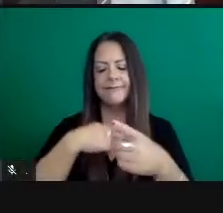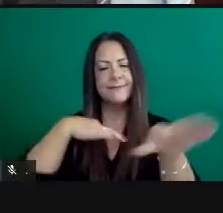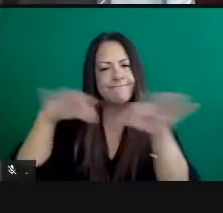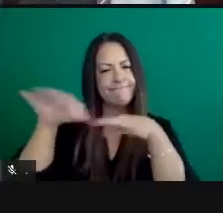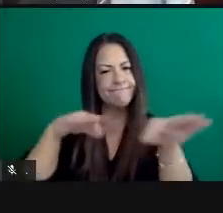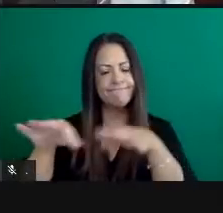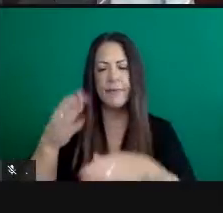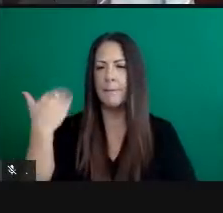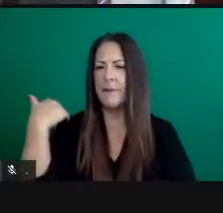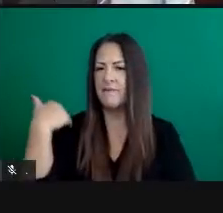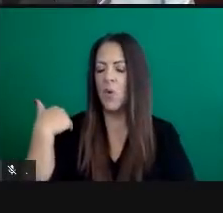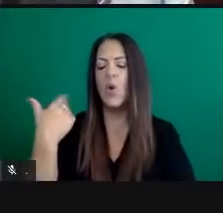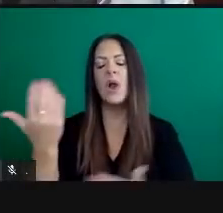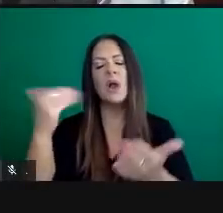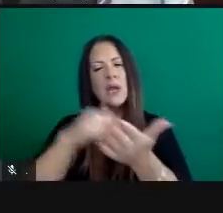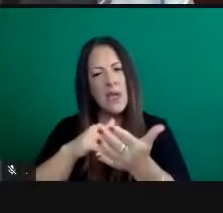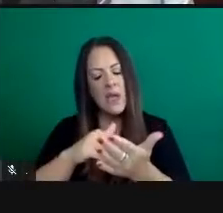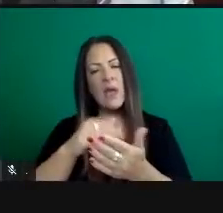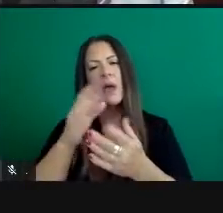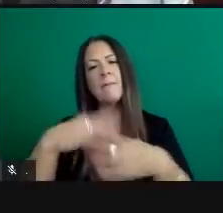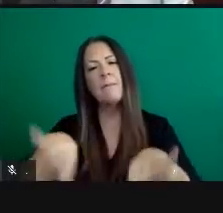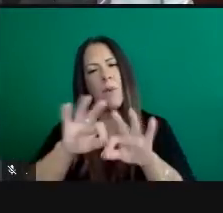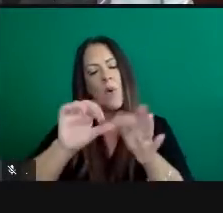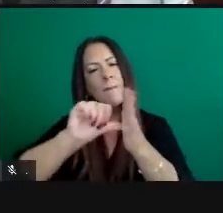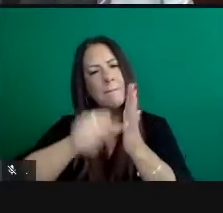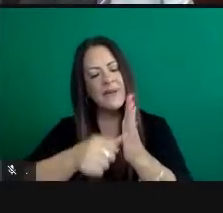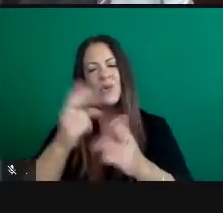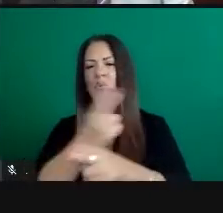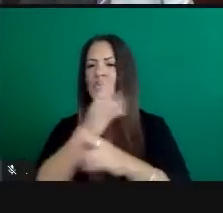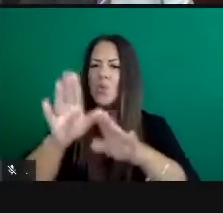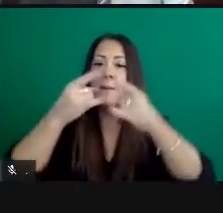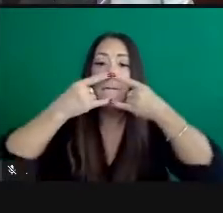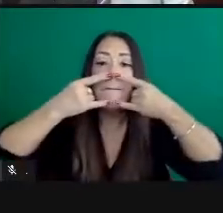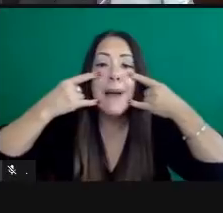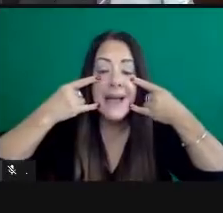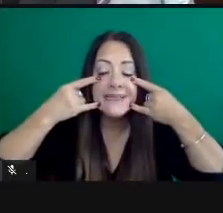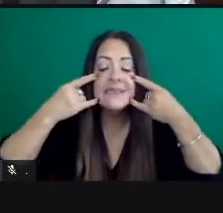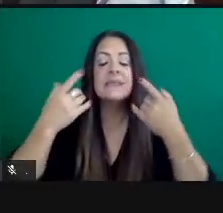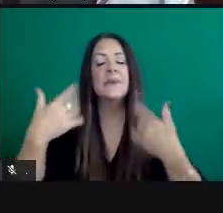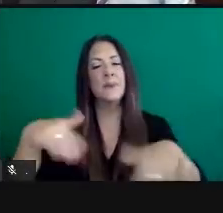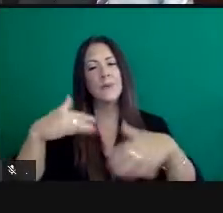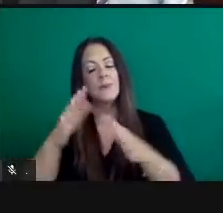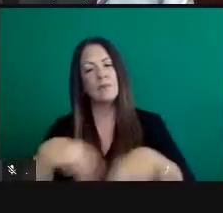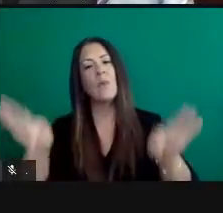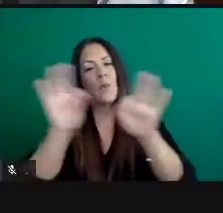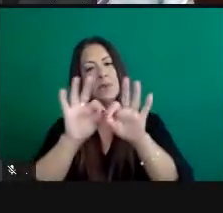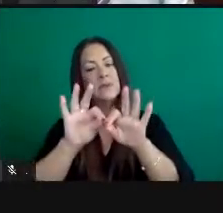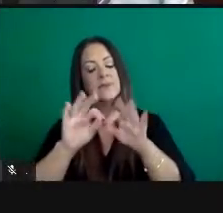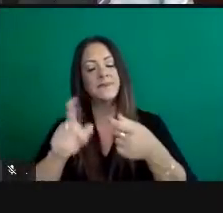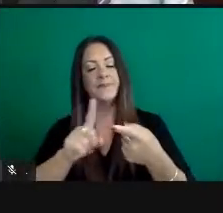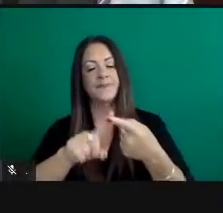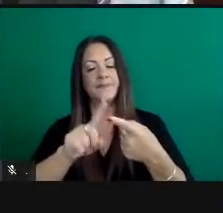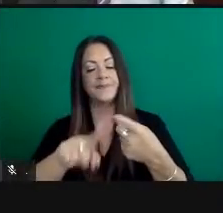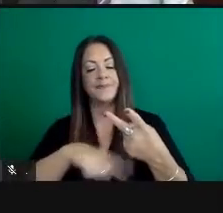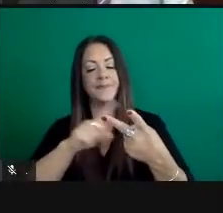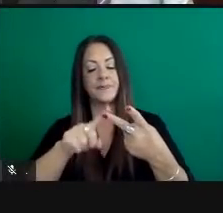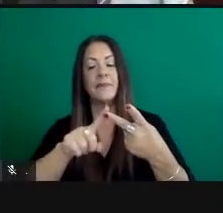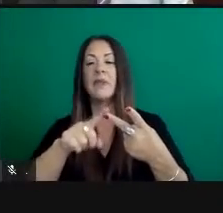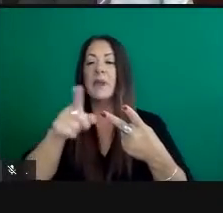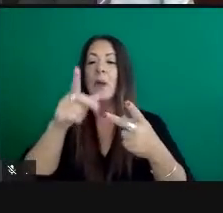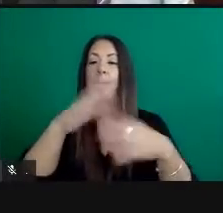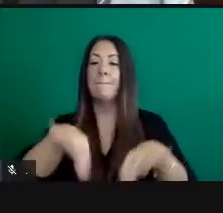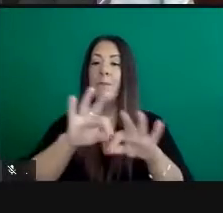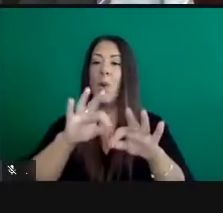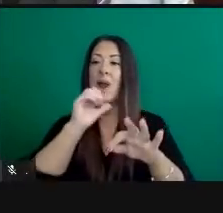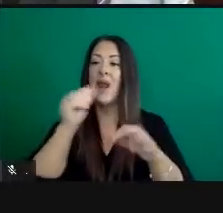trying to keep reinforcing the message on wearing your face covering, your mask, practicing physical